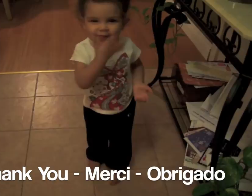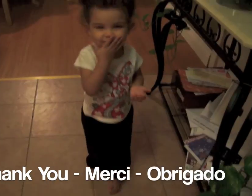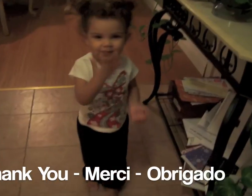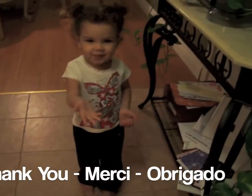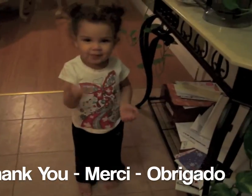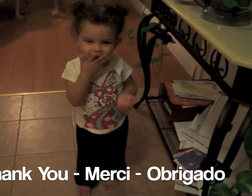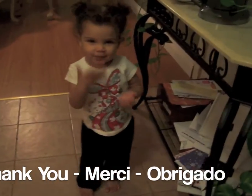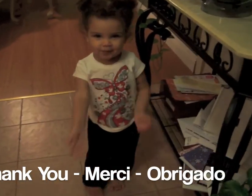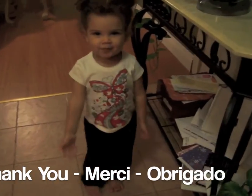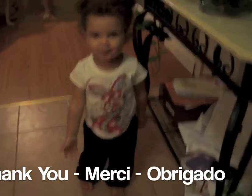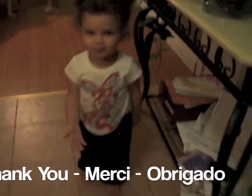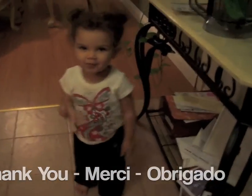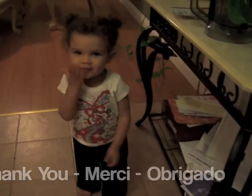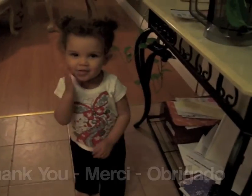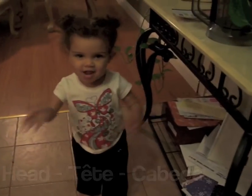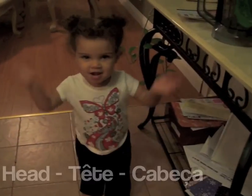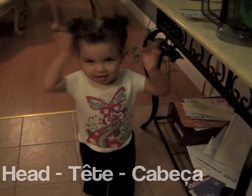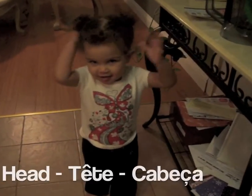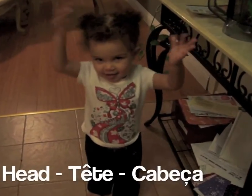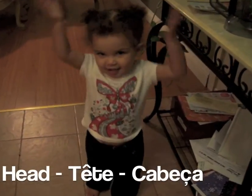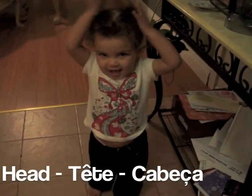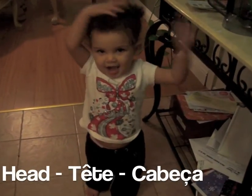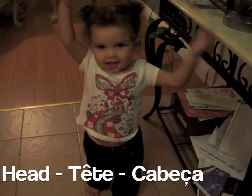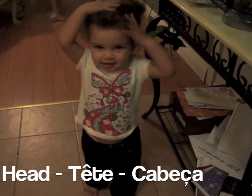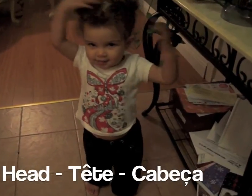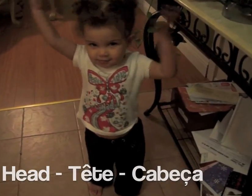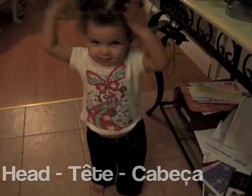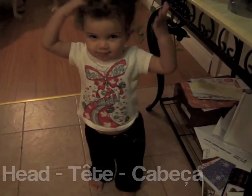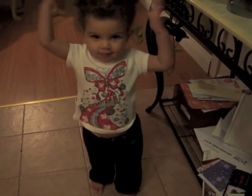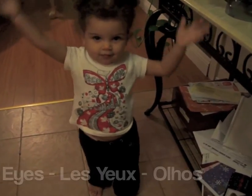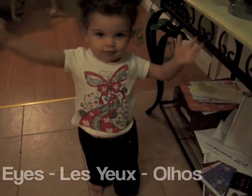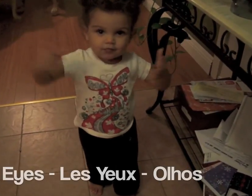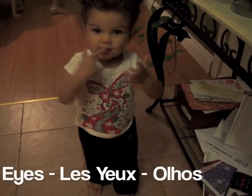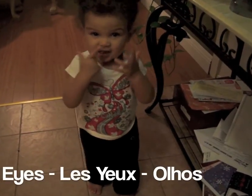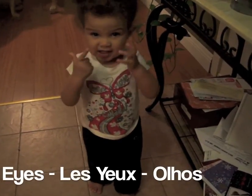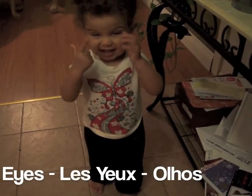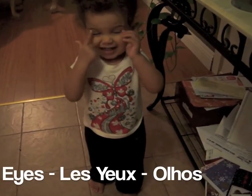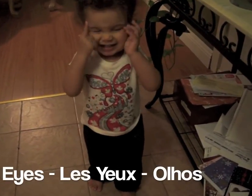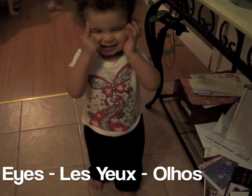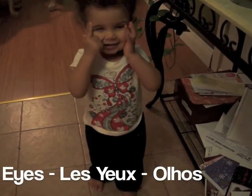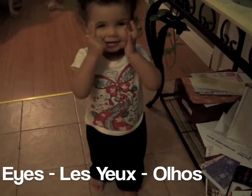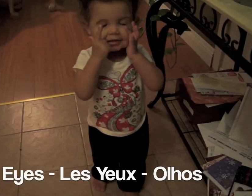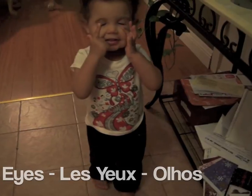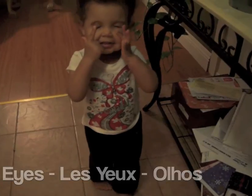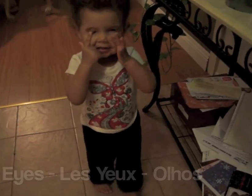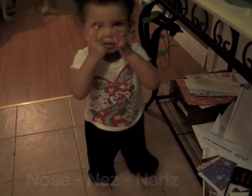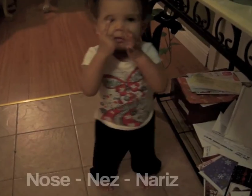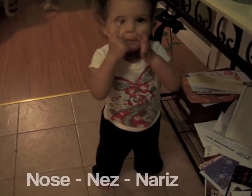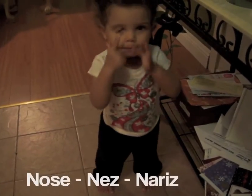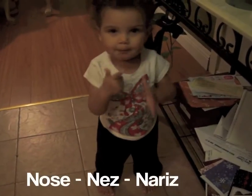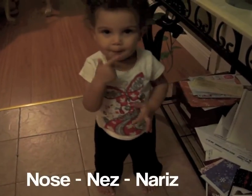Thank you. Where's the head? They use their head. Where's the eyes? Lezier? Lezier? Le ney? The nose.